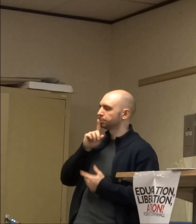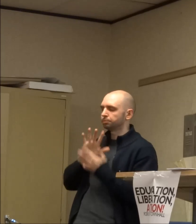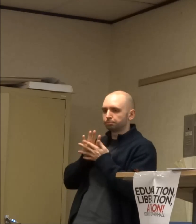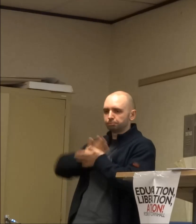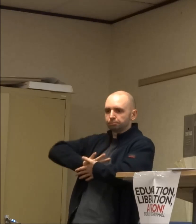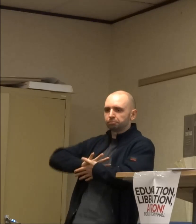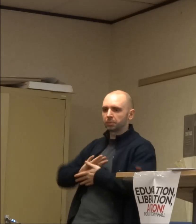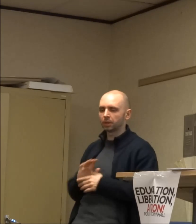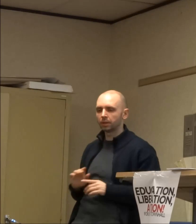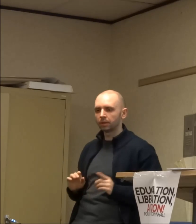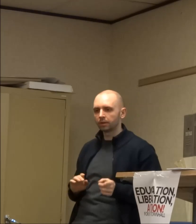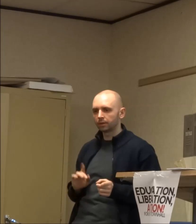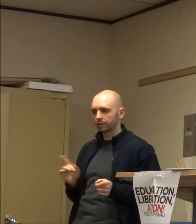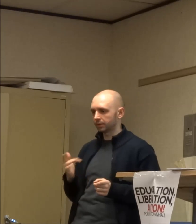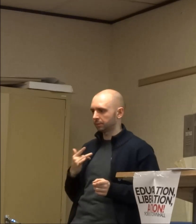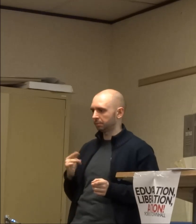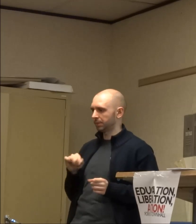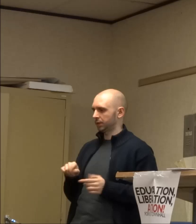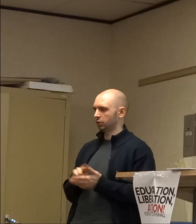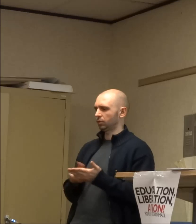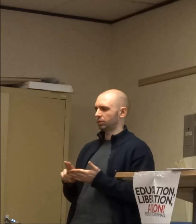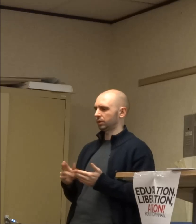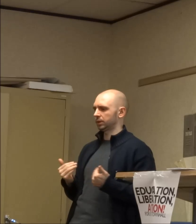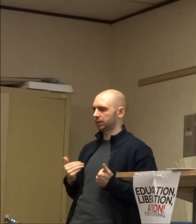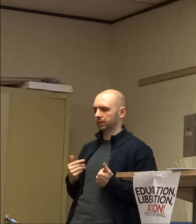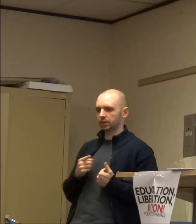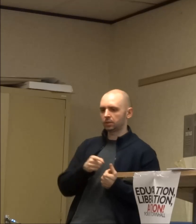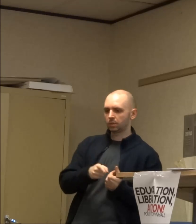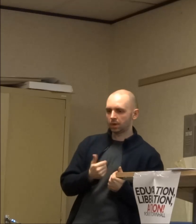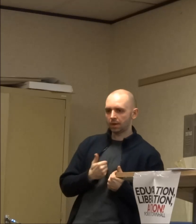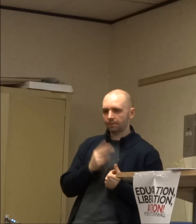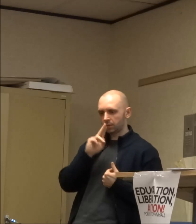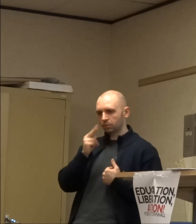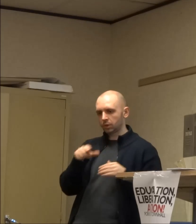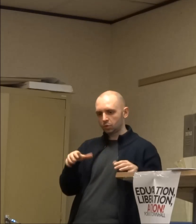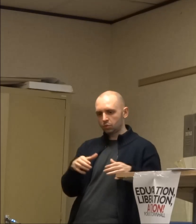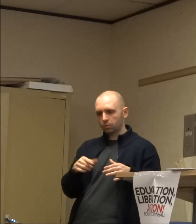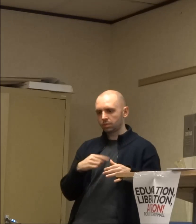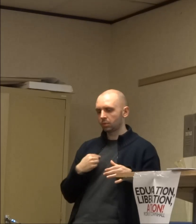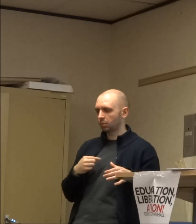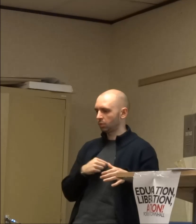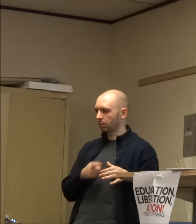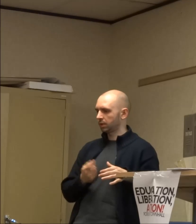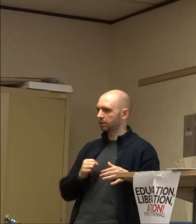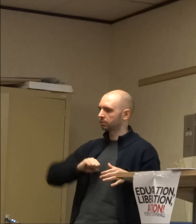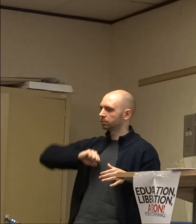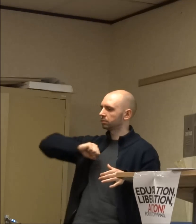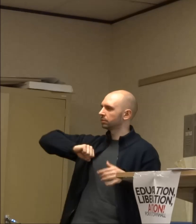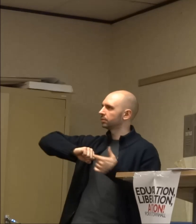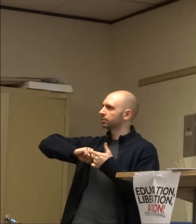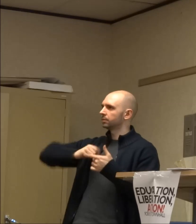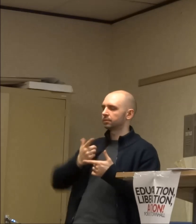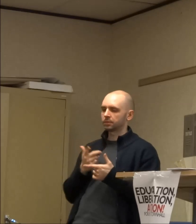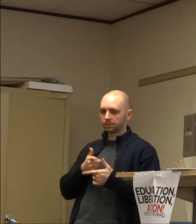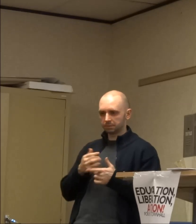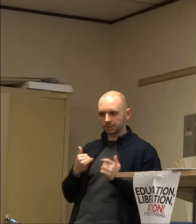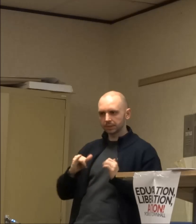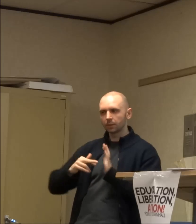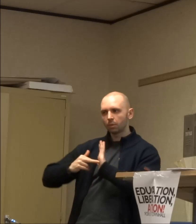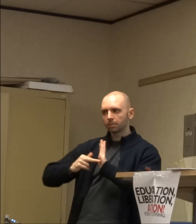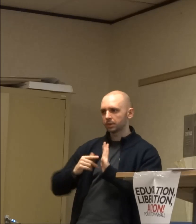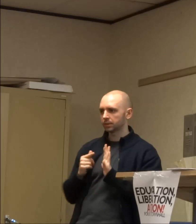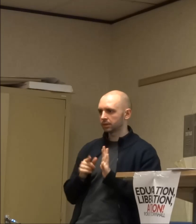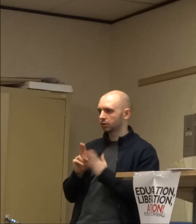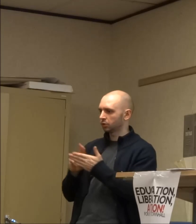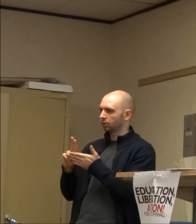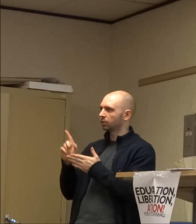embodied within various spaces of this university. We represent resistance and disruption of violent spaces, and this is something I think the university